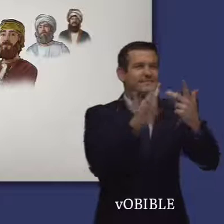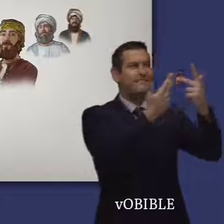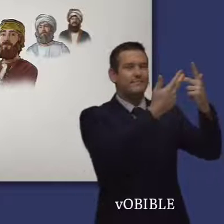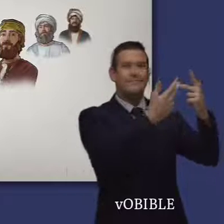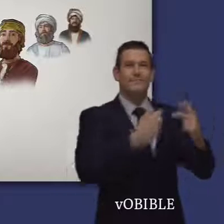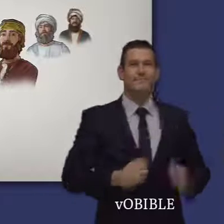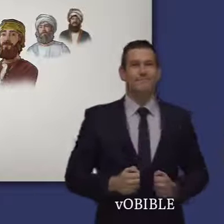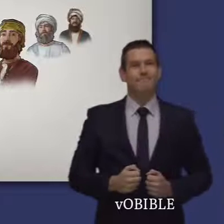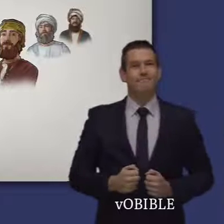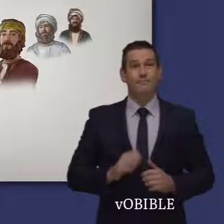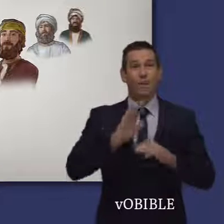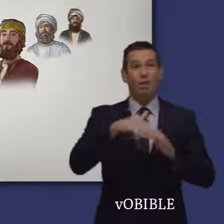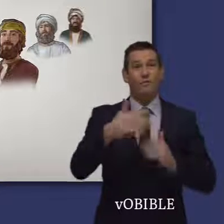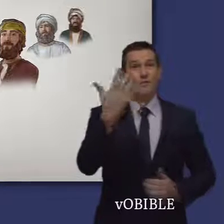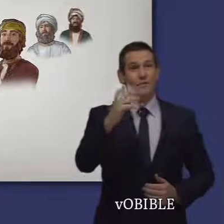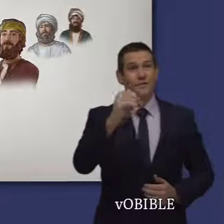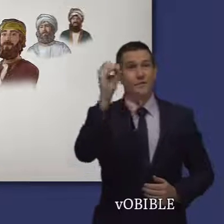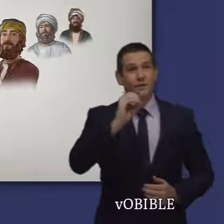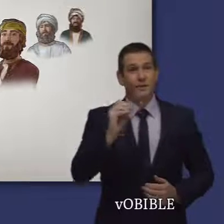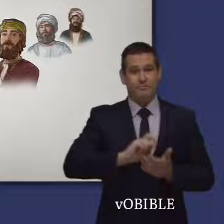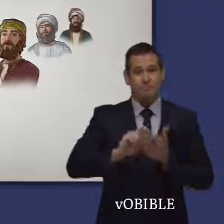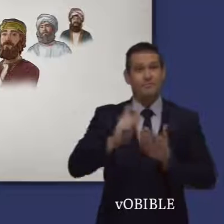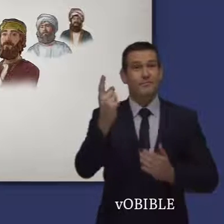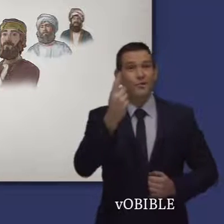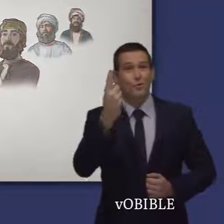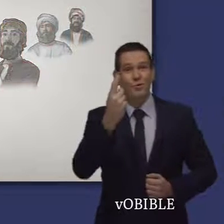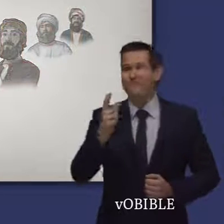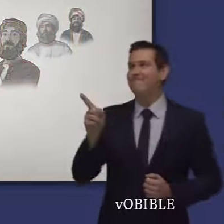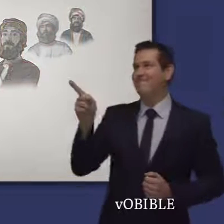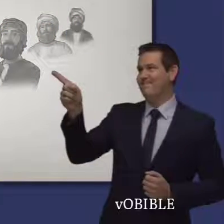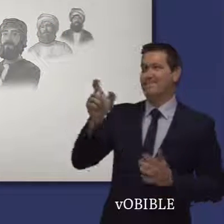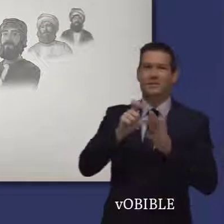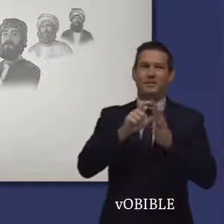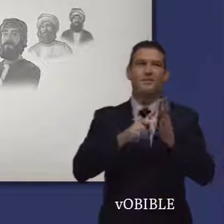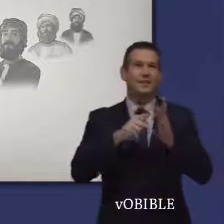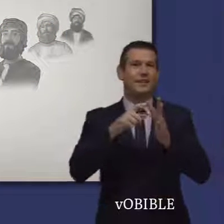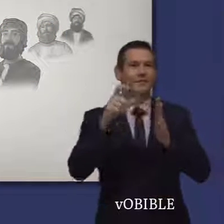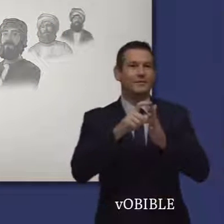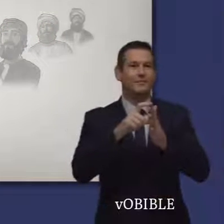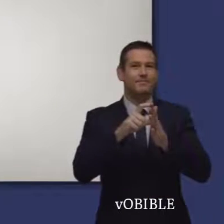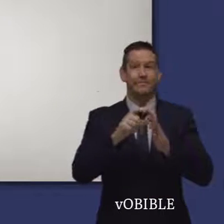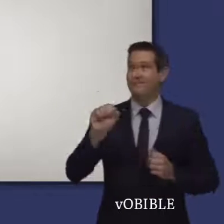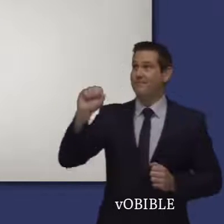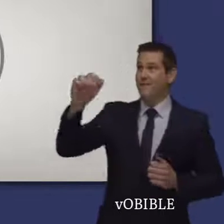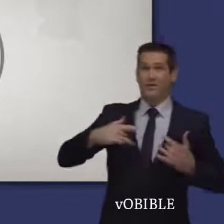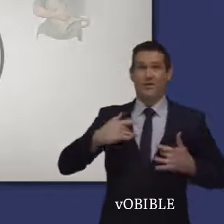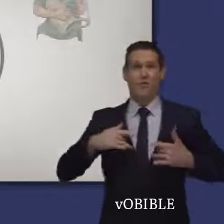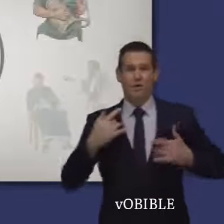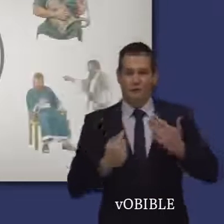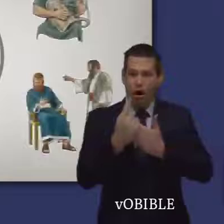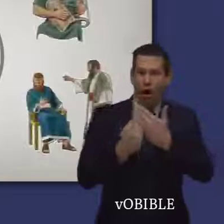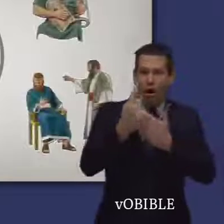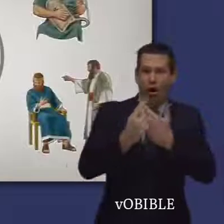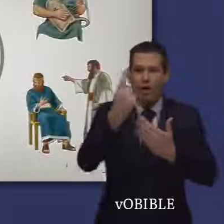moving expressions of faith, more than half of the Psalms are attributed to David. The different experiences